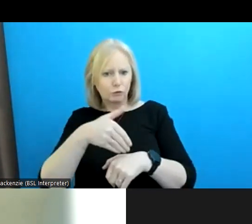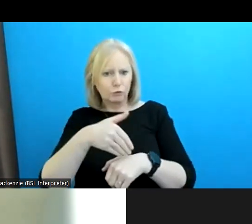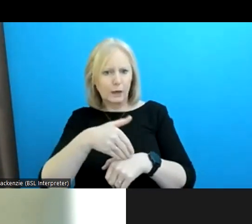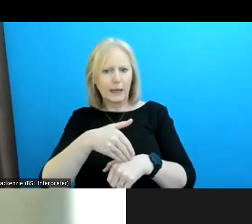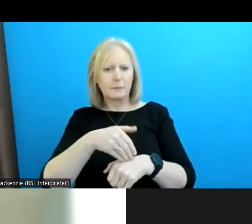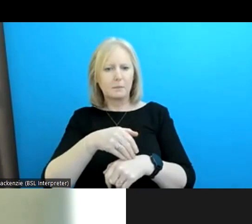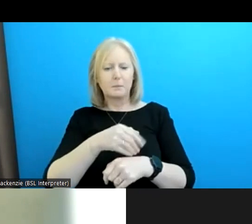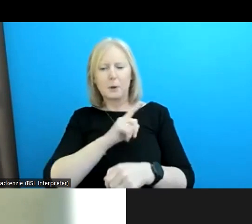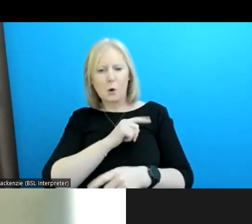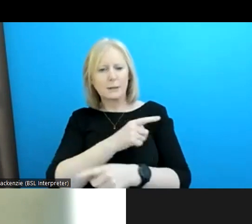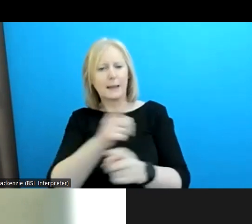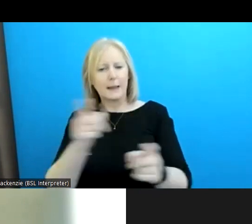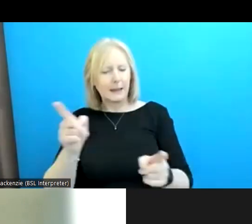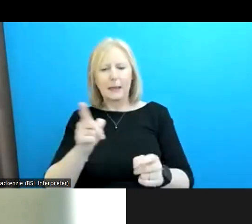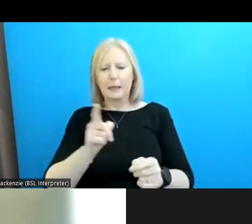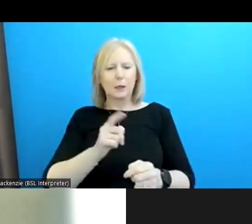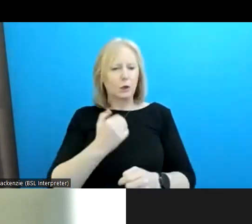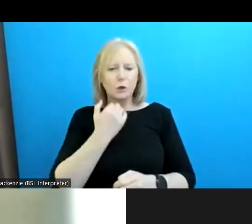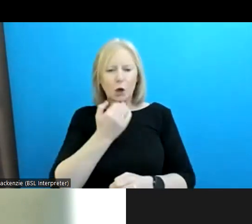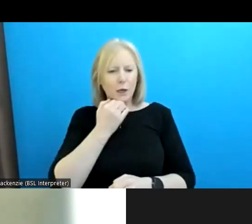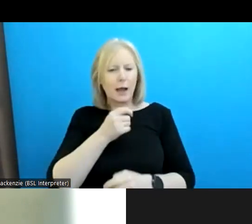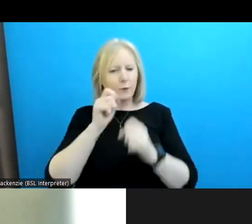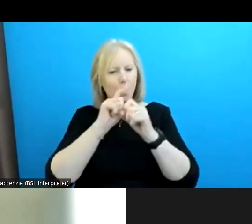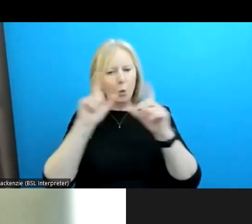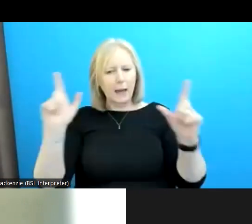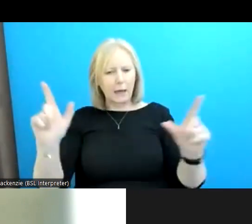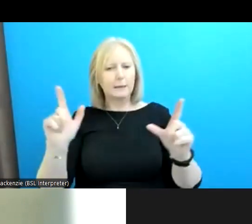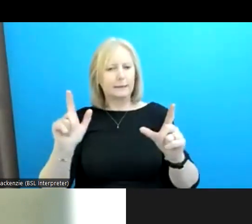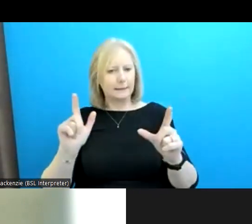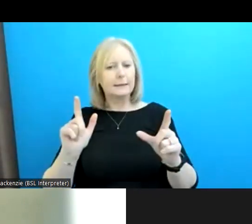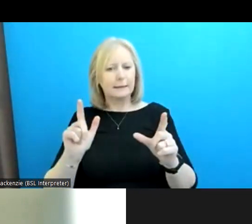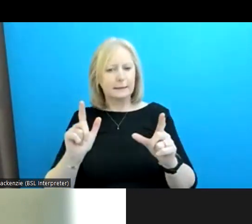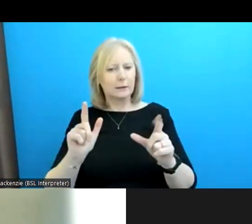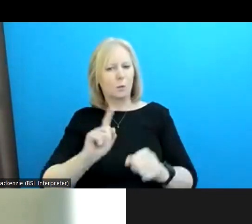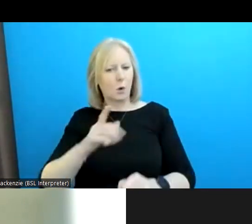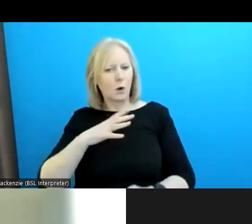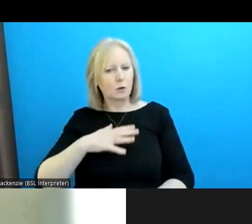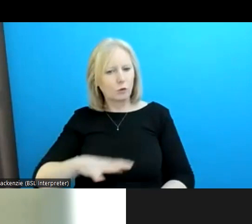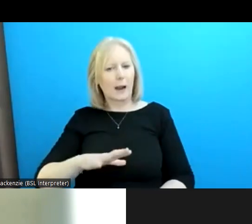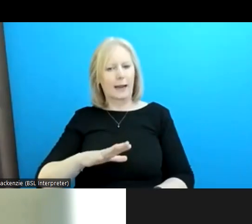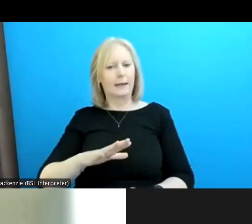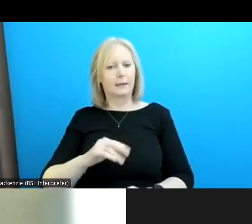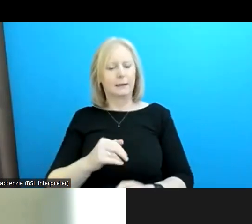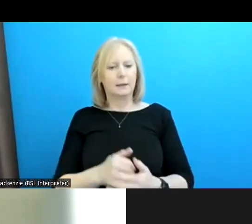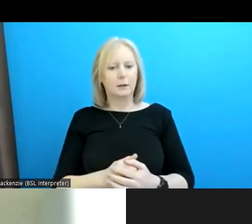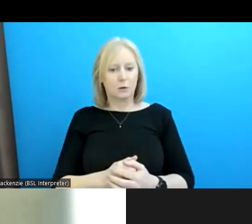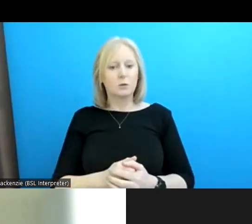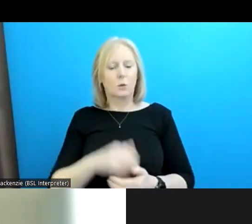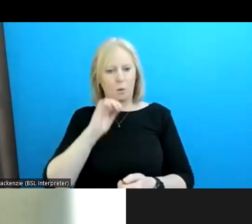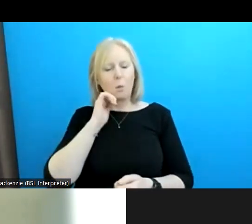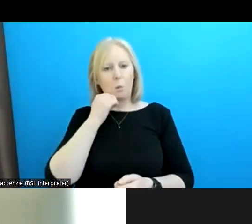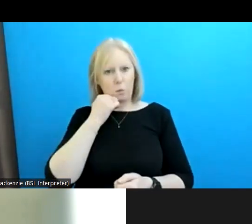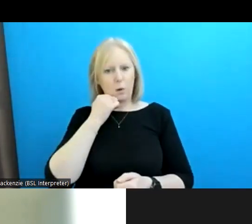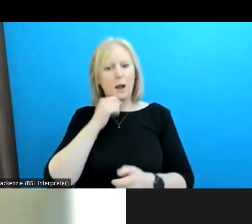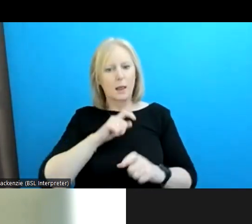awareness, lack of understanding, lack of patience and time to understand what support is required. And that's an area that we're going to be